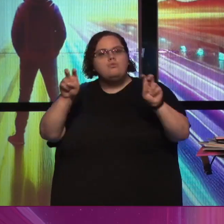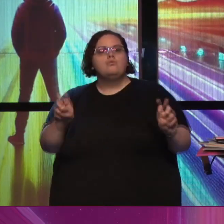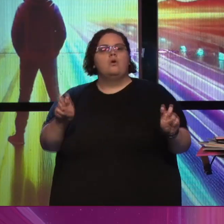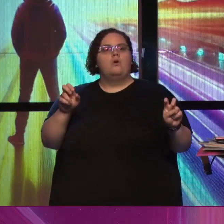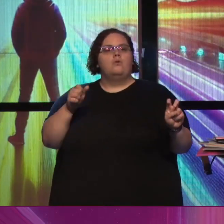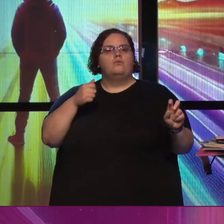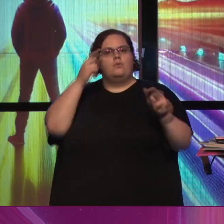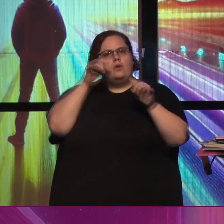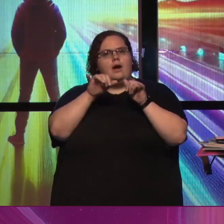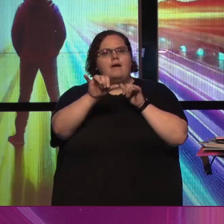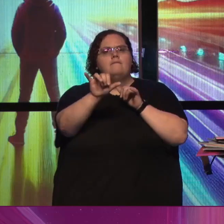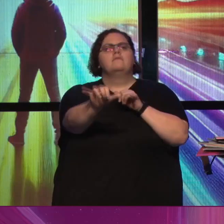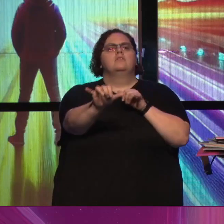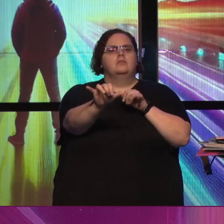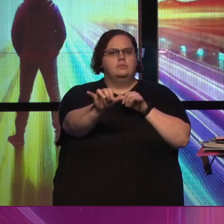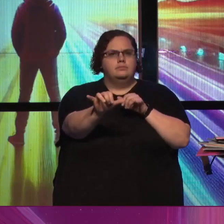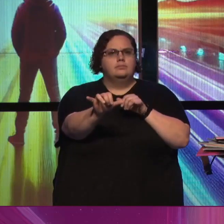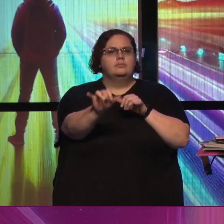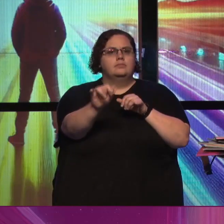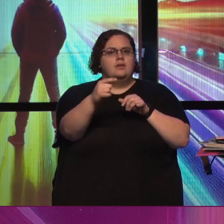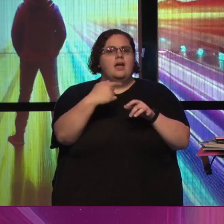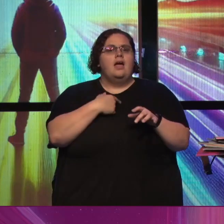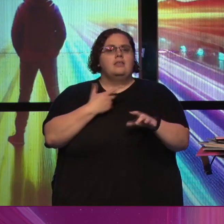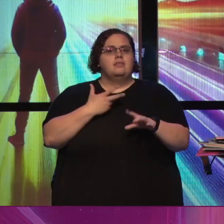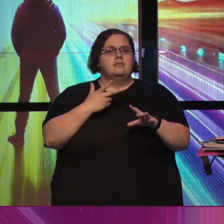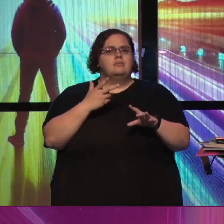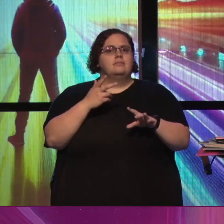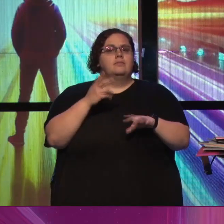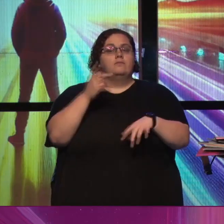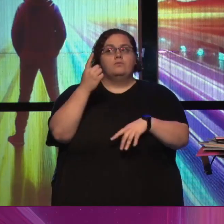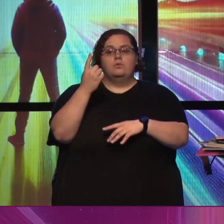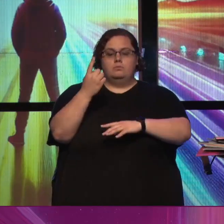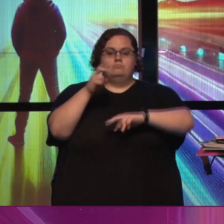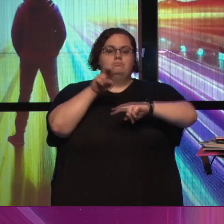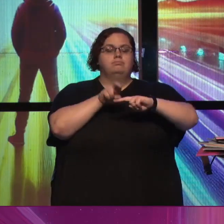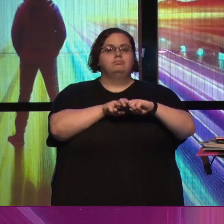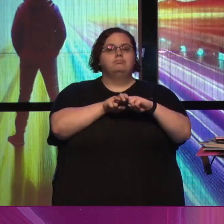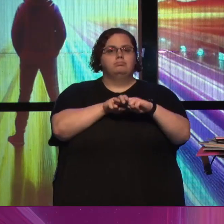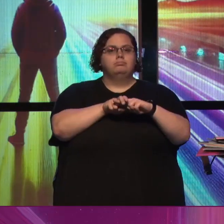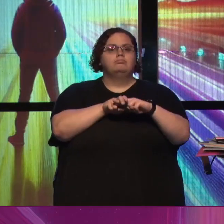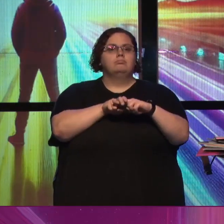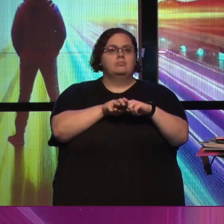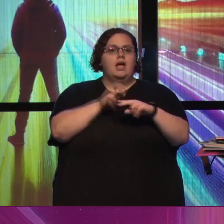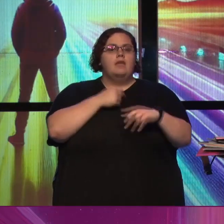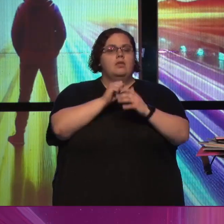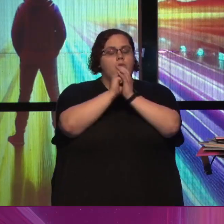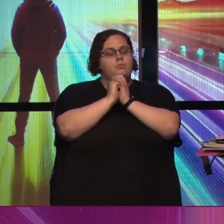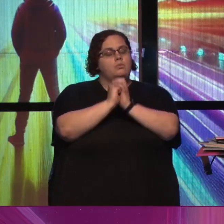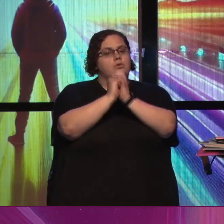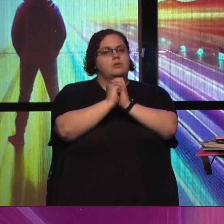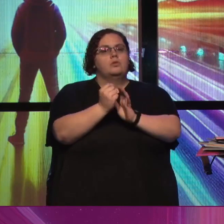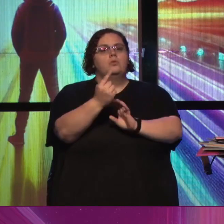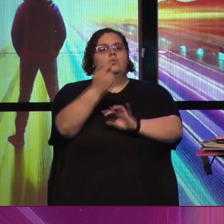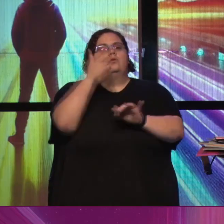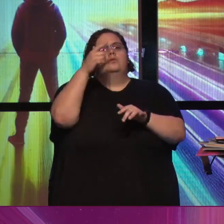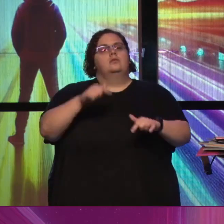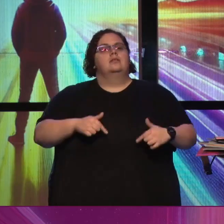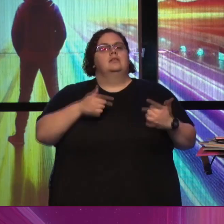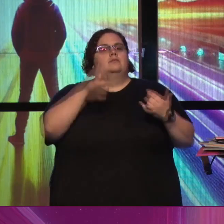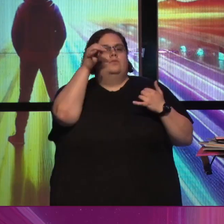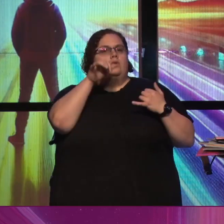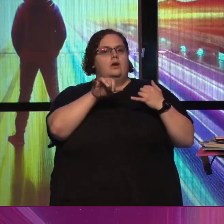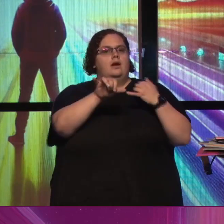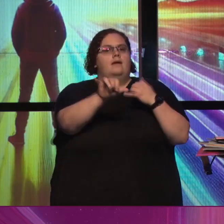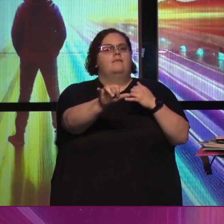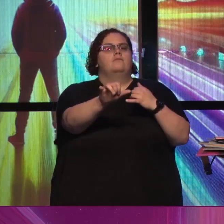24 elders fall down before the one who is seated on the throne, and they worship the one who lives forever and ever, and they cast their